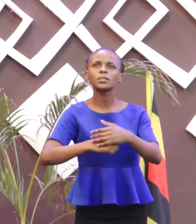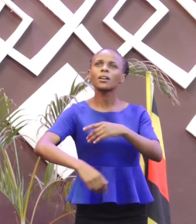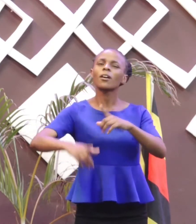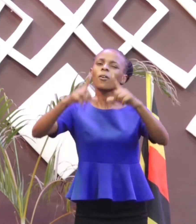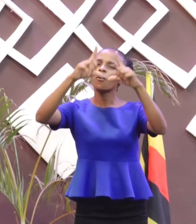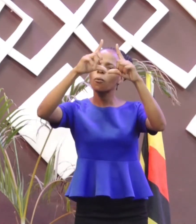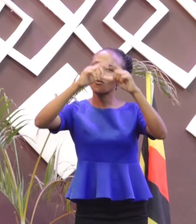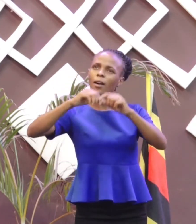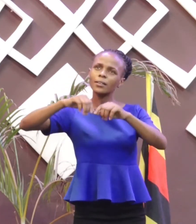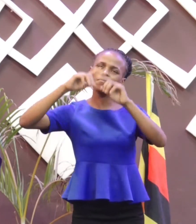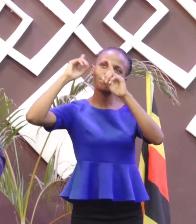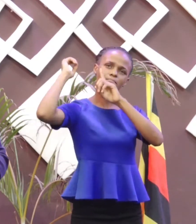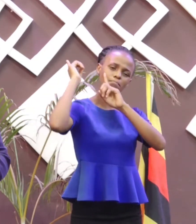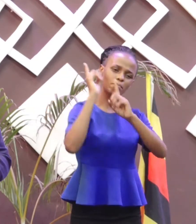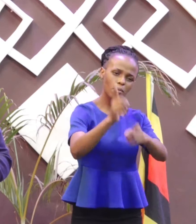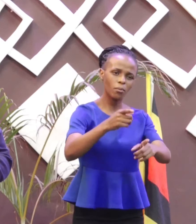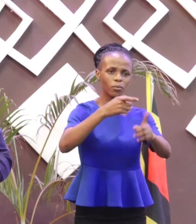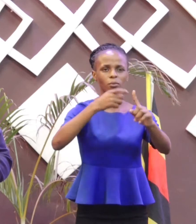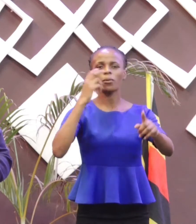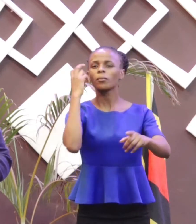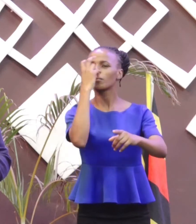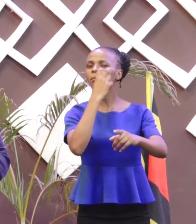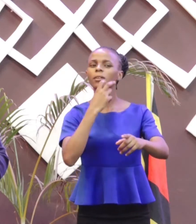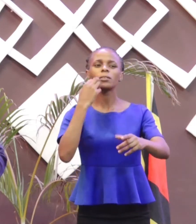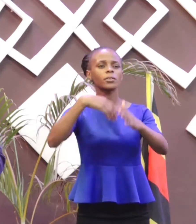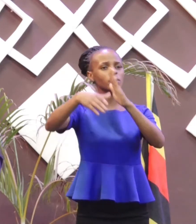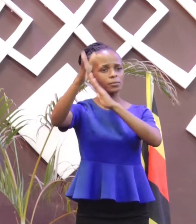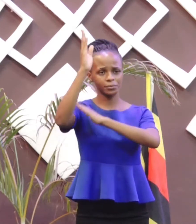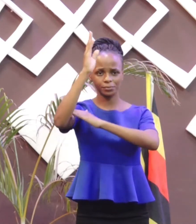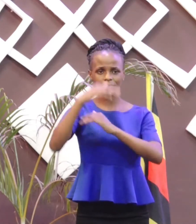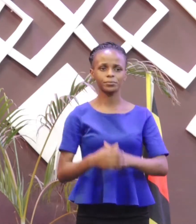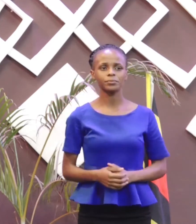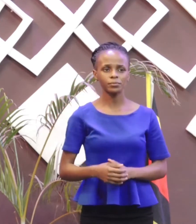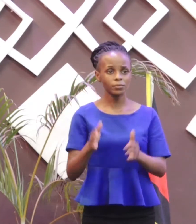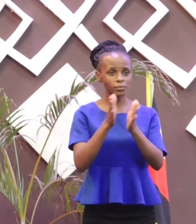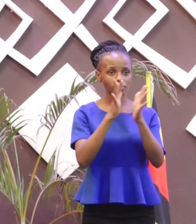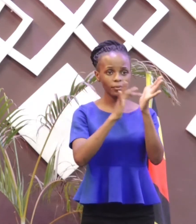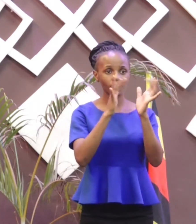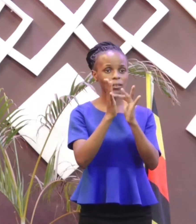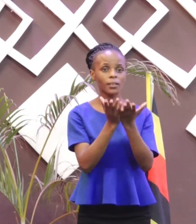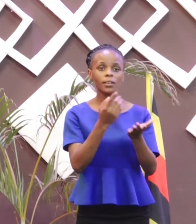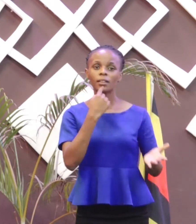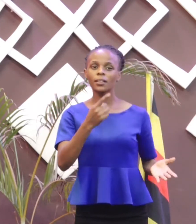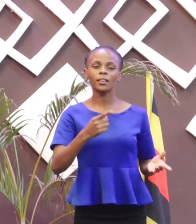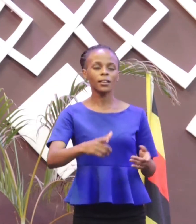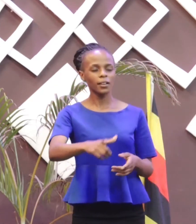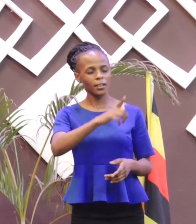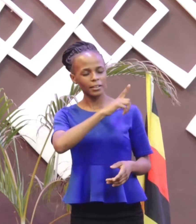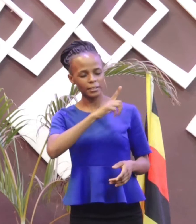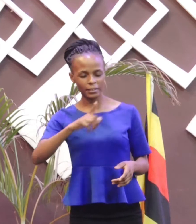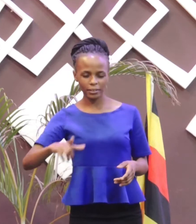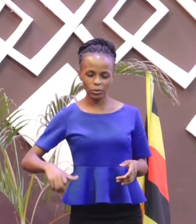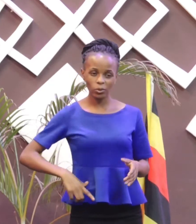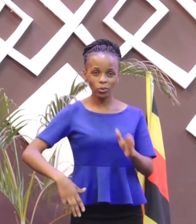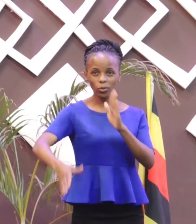the Lord. Naye tugenda kusikira ensi eno kubanga kyavudde mu kamwa ka Katonda. And the Bible says that God looks after his